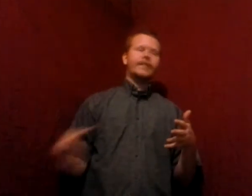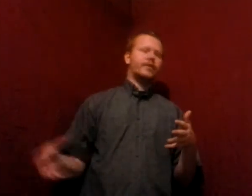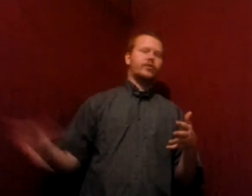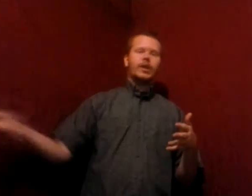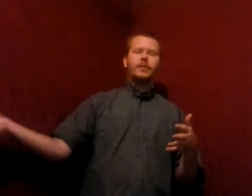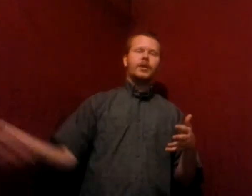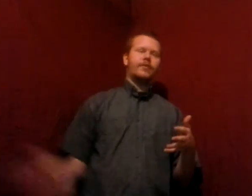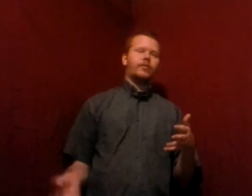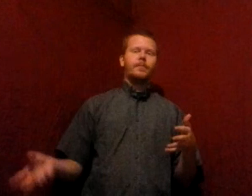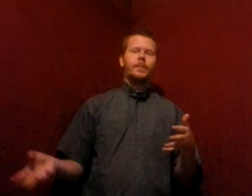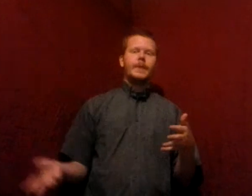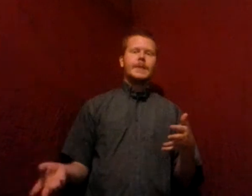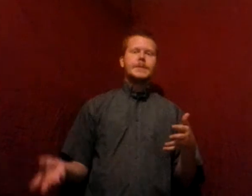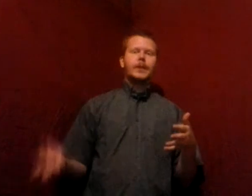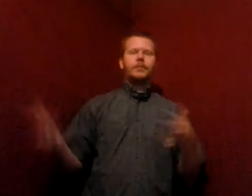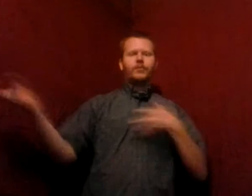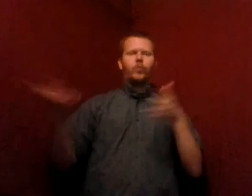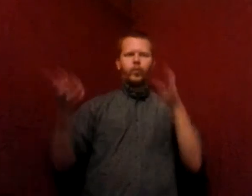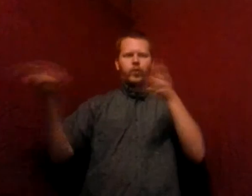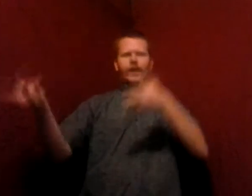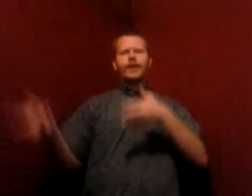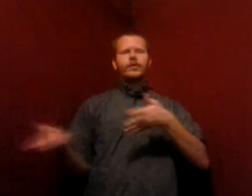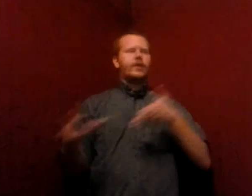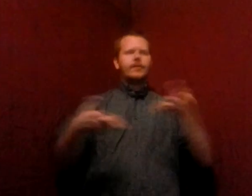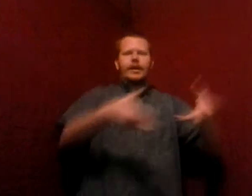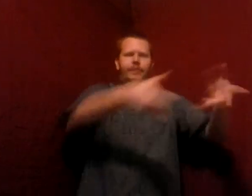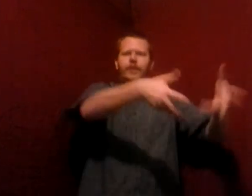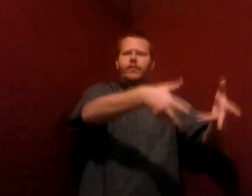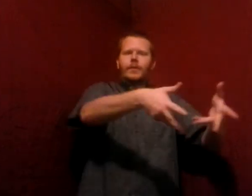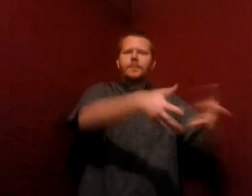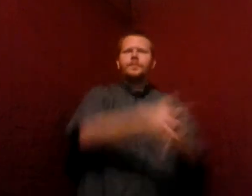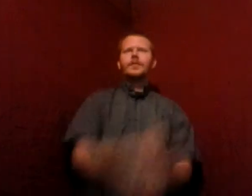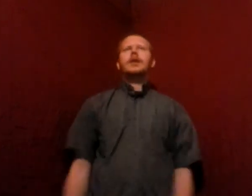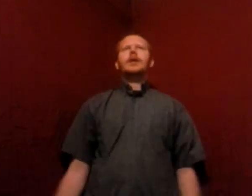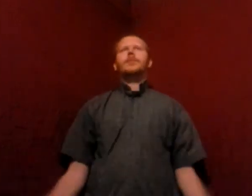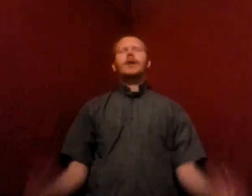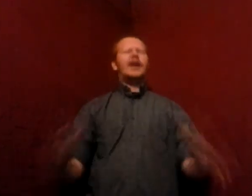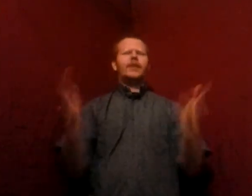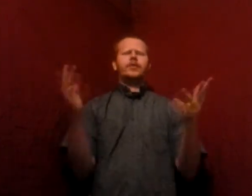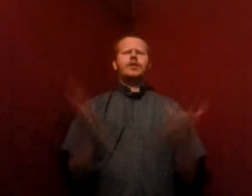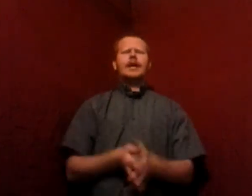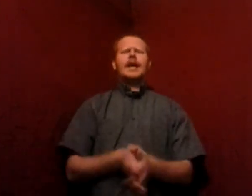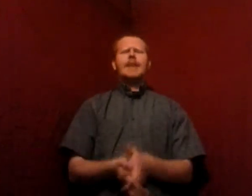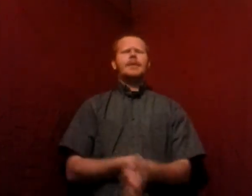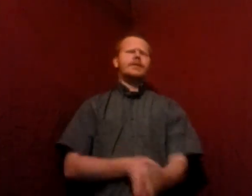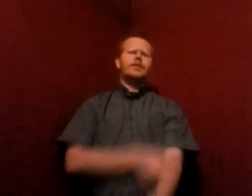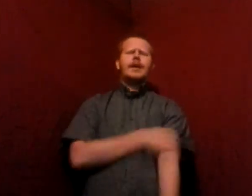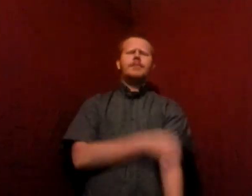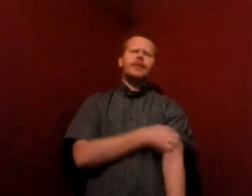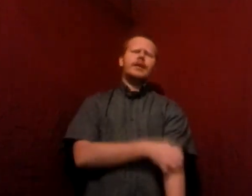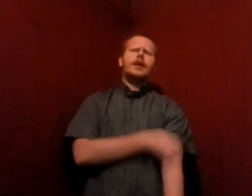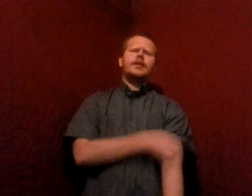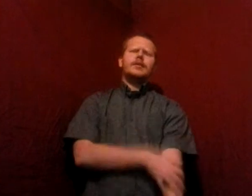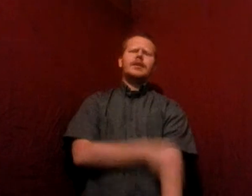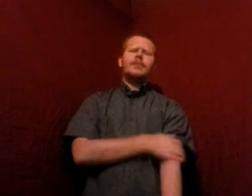his shift and drop it off for me like before when i got there i'd be there for me but i don't know i i might do that but i might not i'm